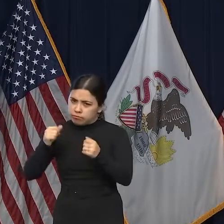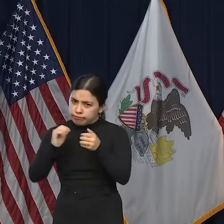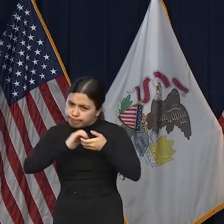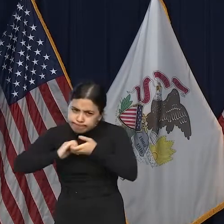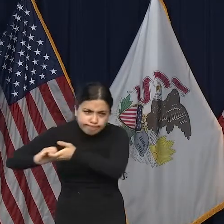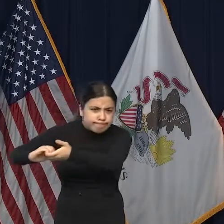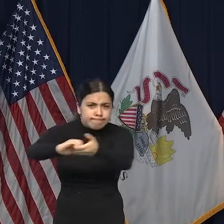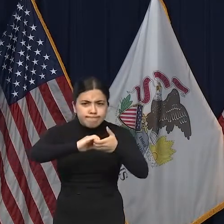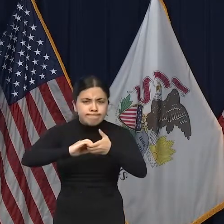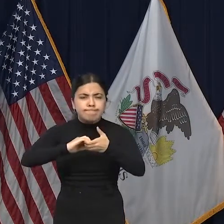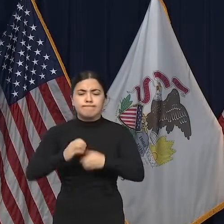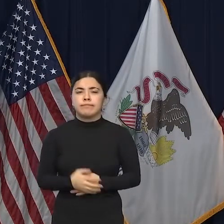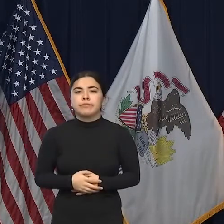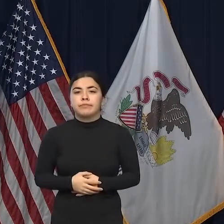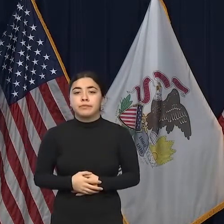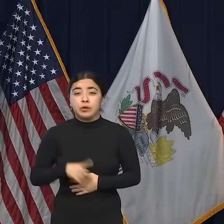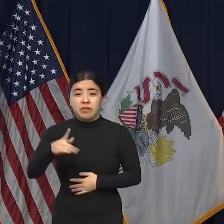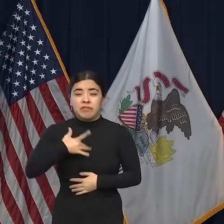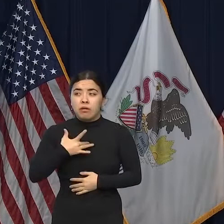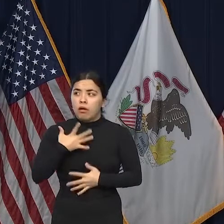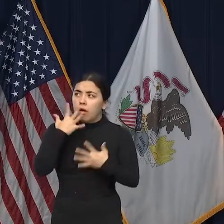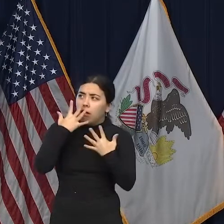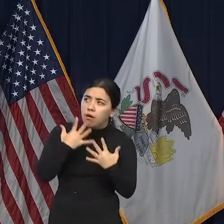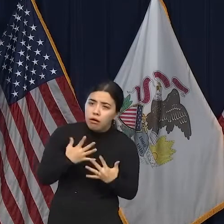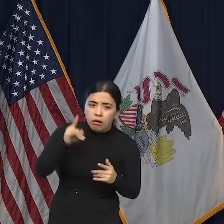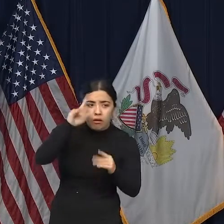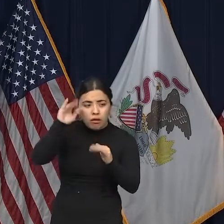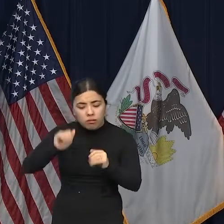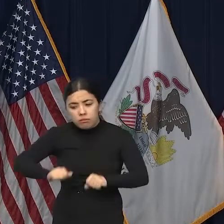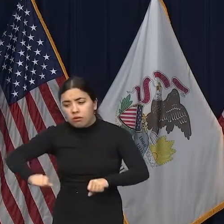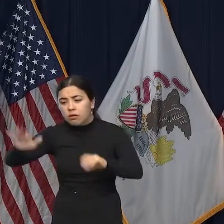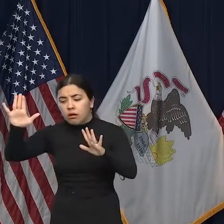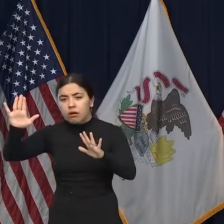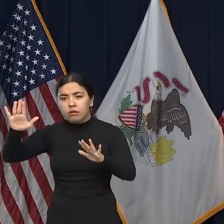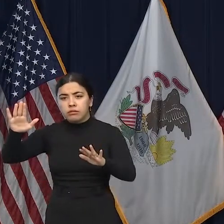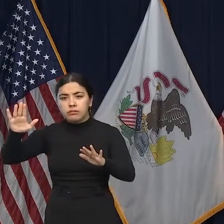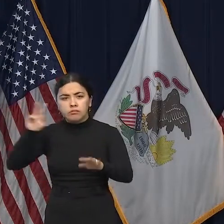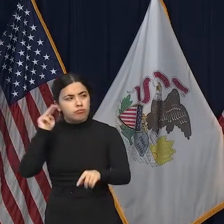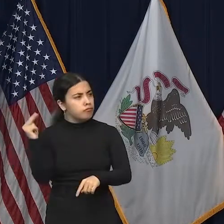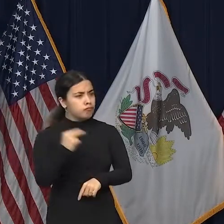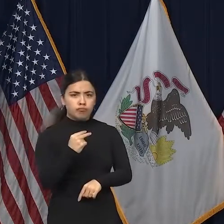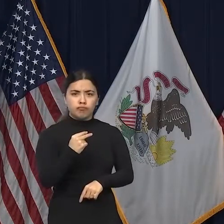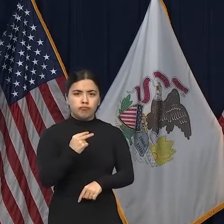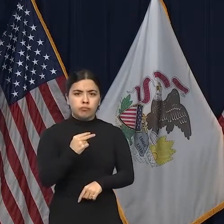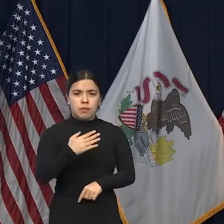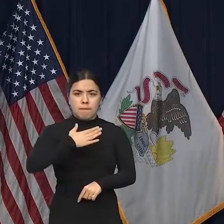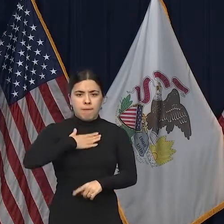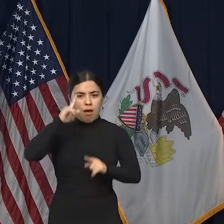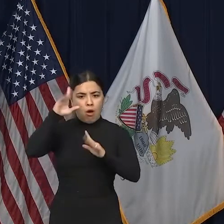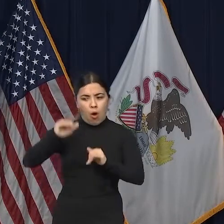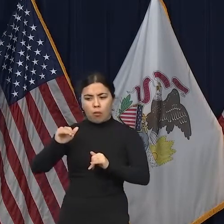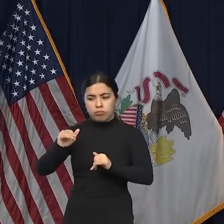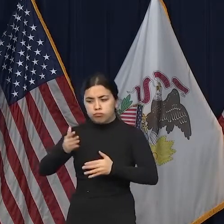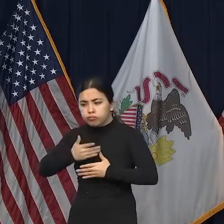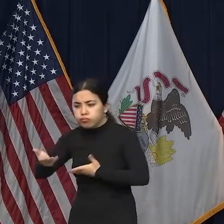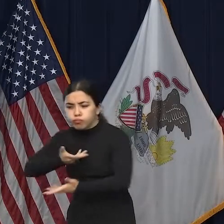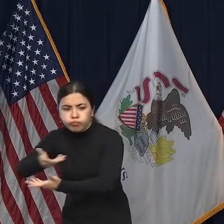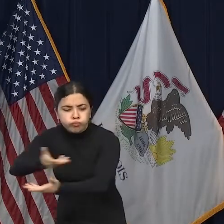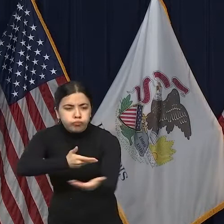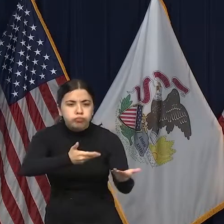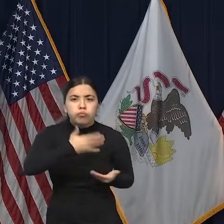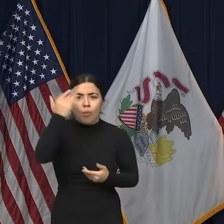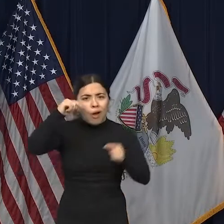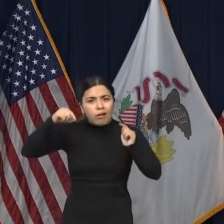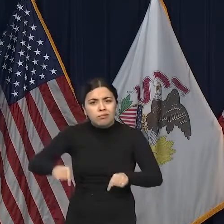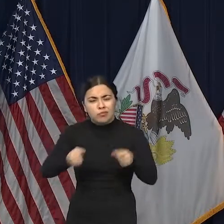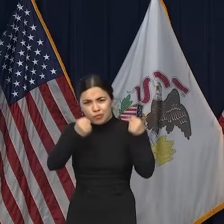always here to offer you some of mine because I know that the strong character of this state and its people is